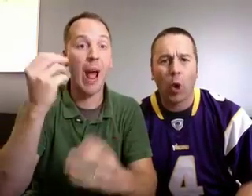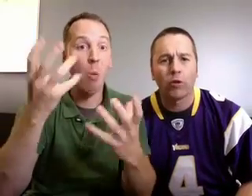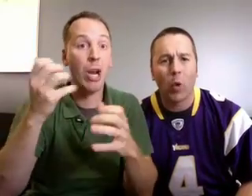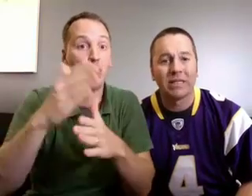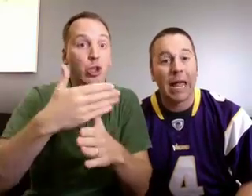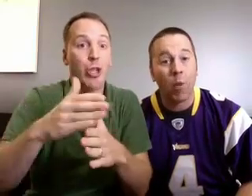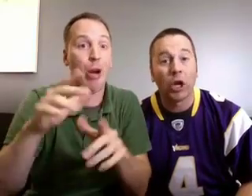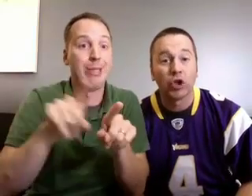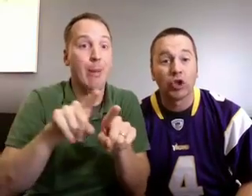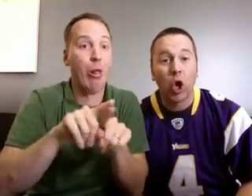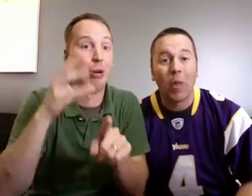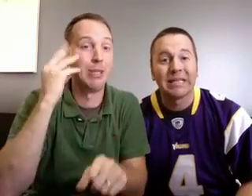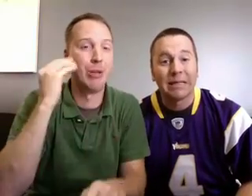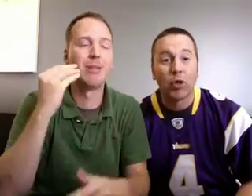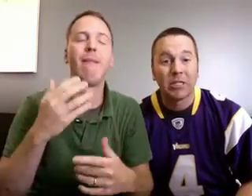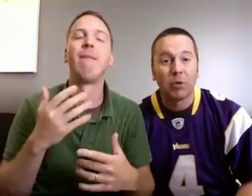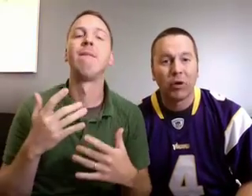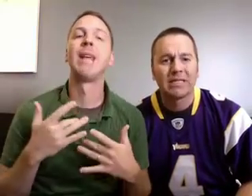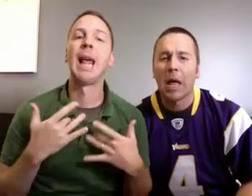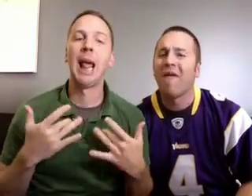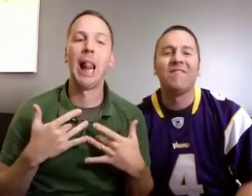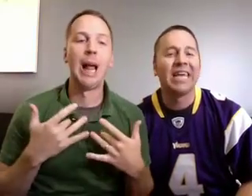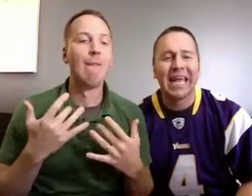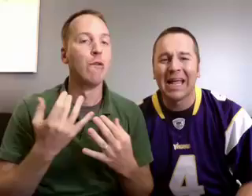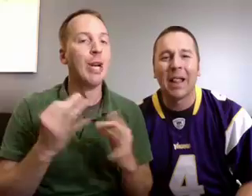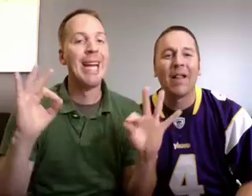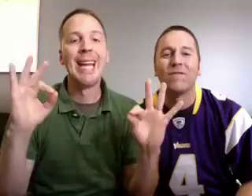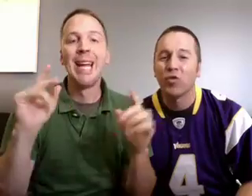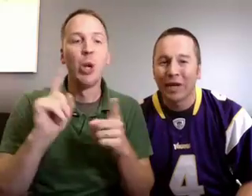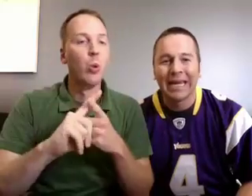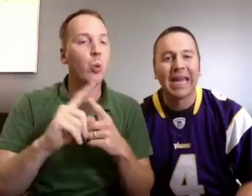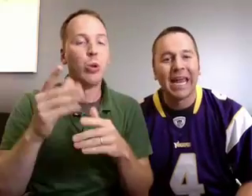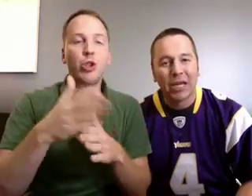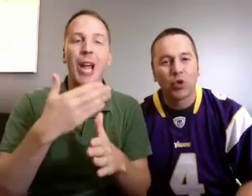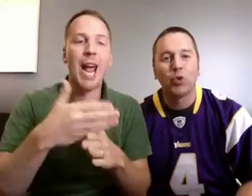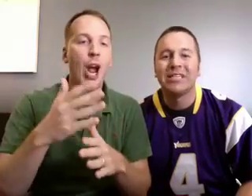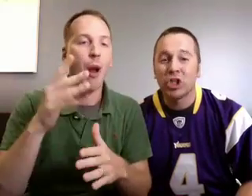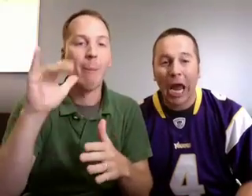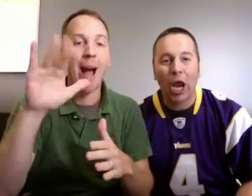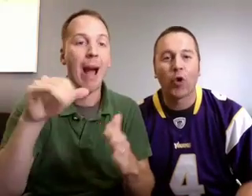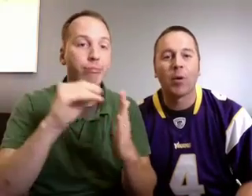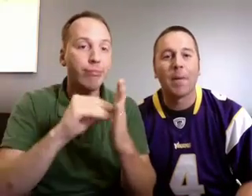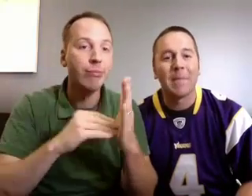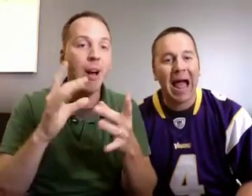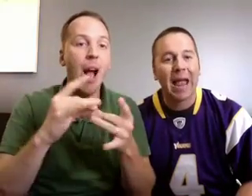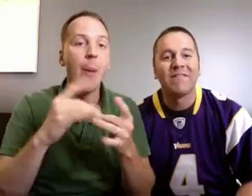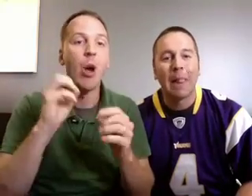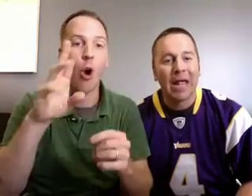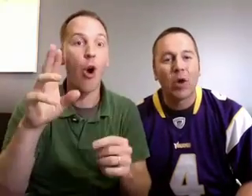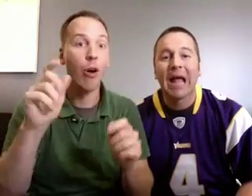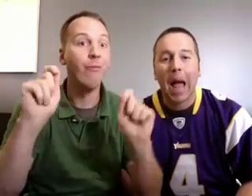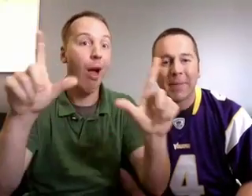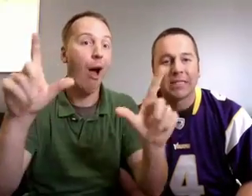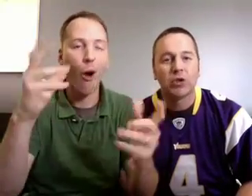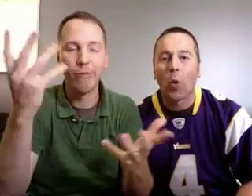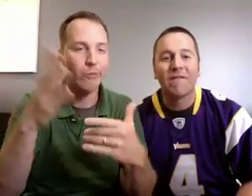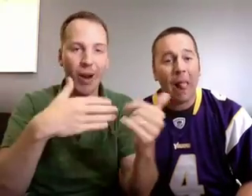CODAs, and you want to share similar experiences and feelings, feel free to share by posting comments or possibly